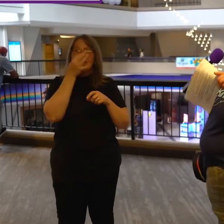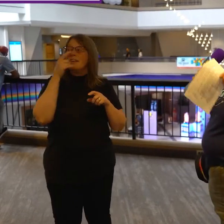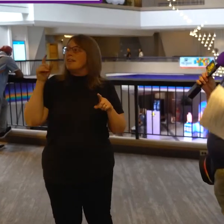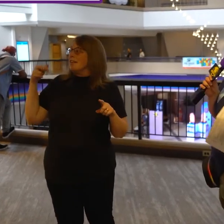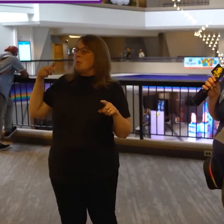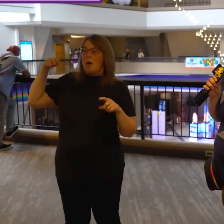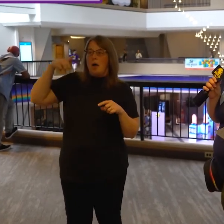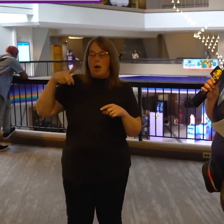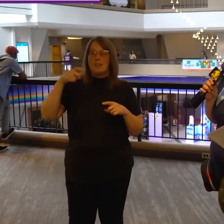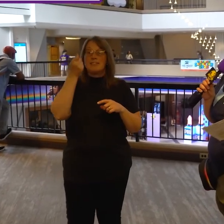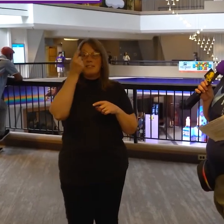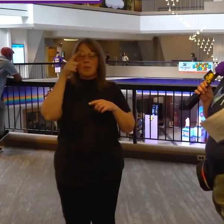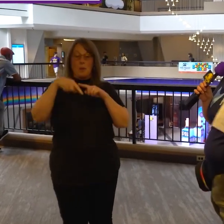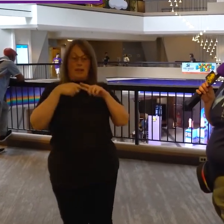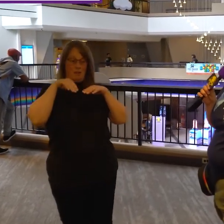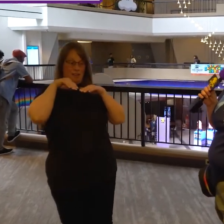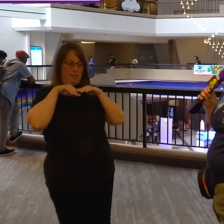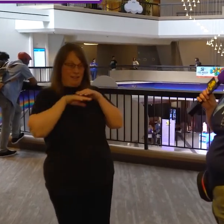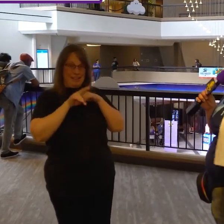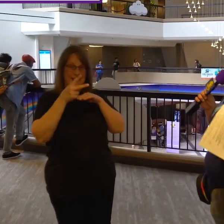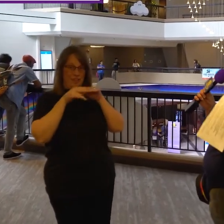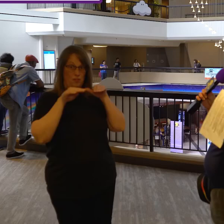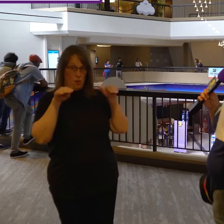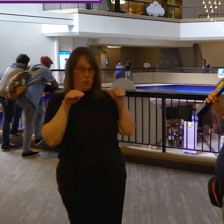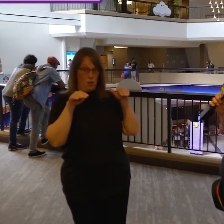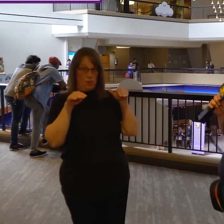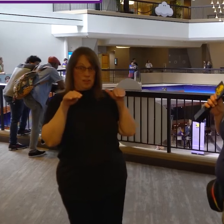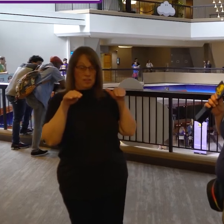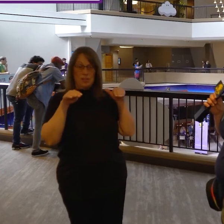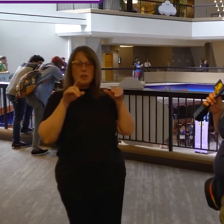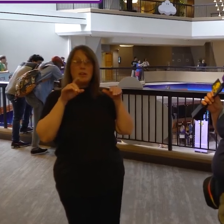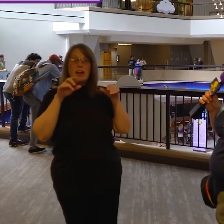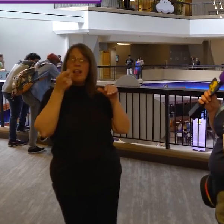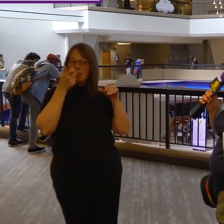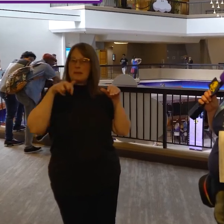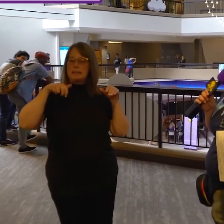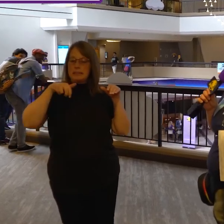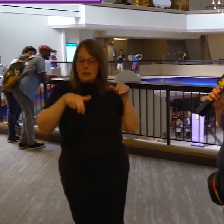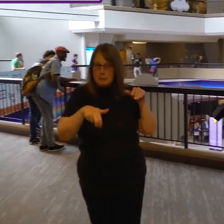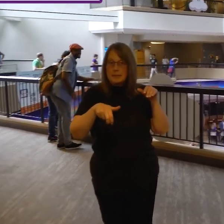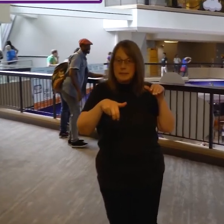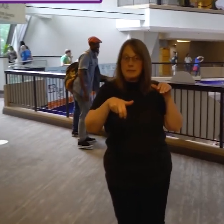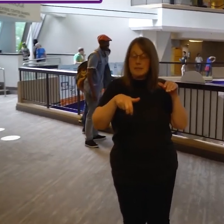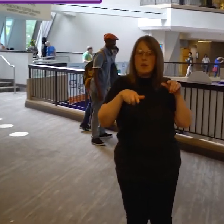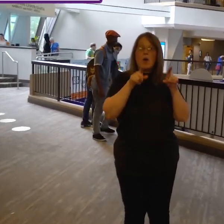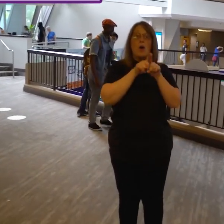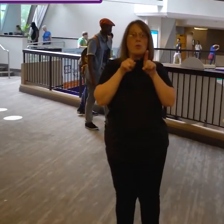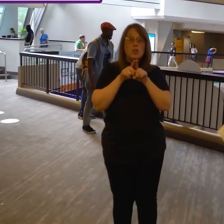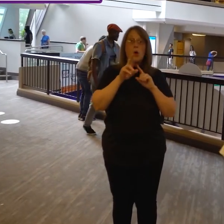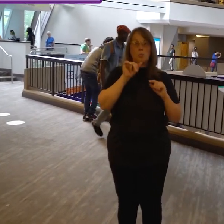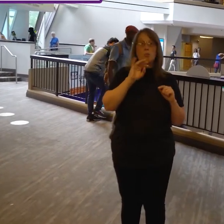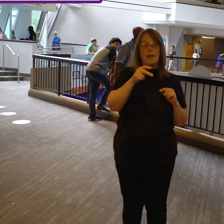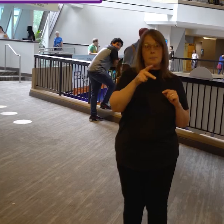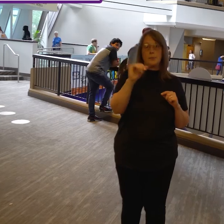out that when you enter the Hilton here on the second floor, there are steps down from the Sky Bridge. There's also a